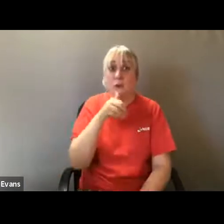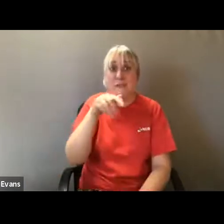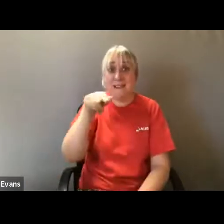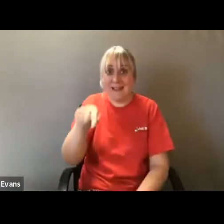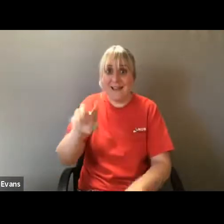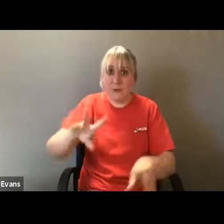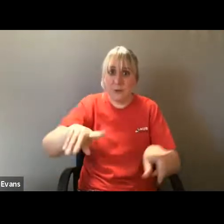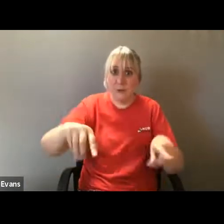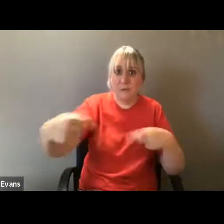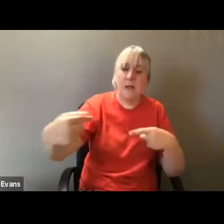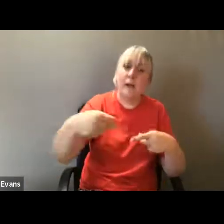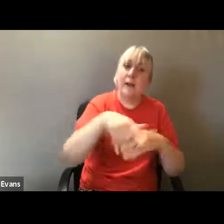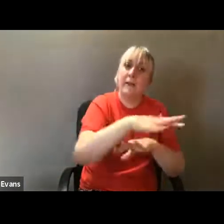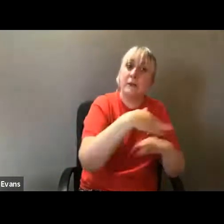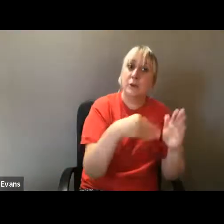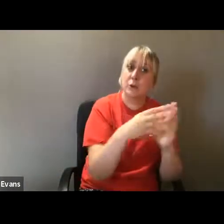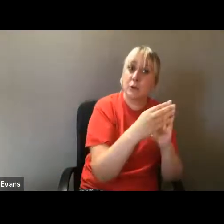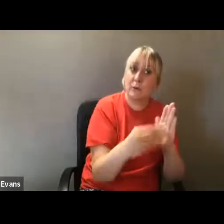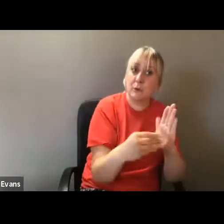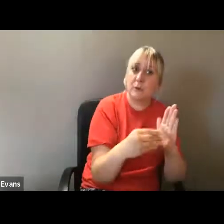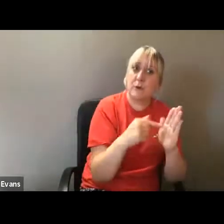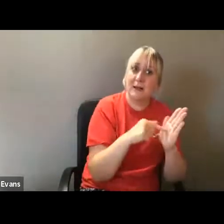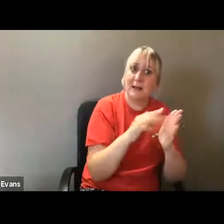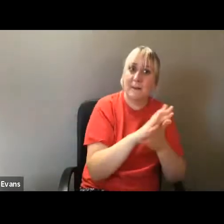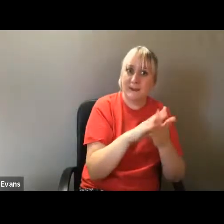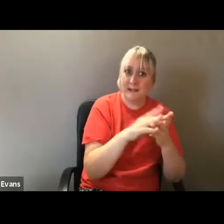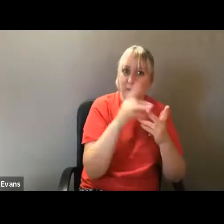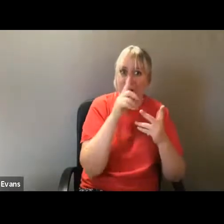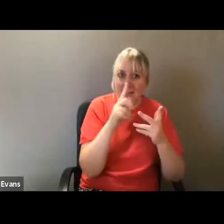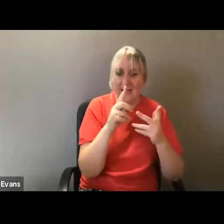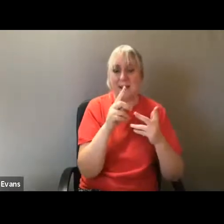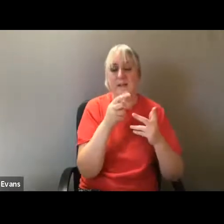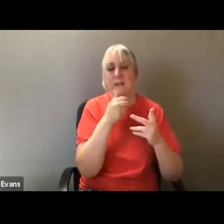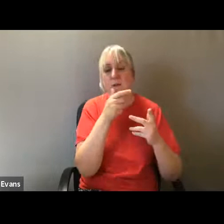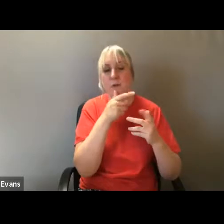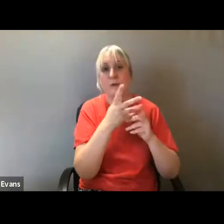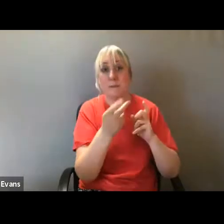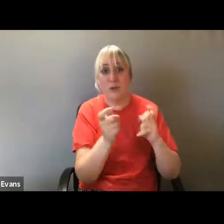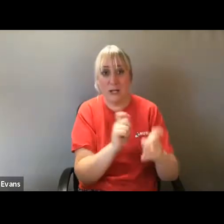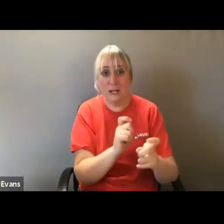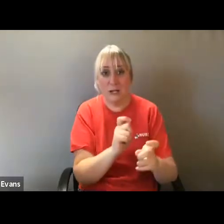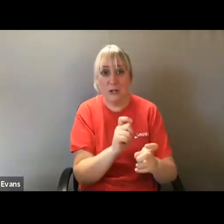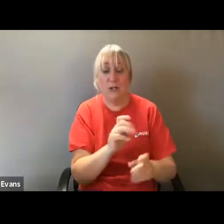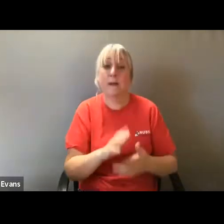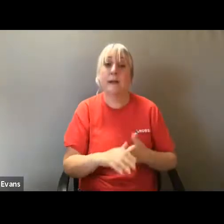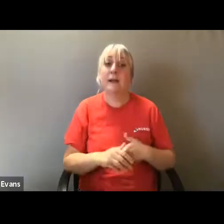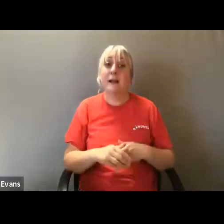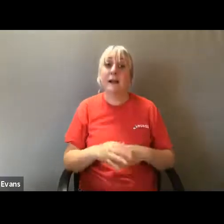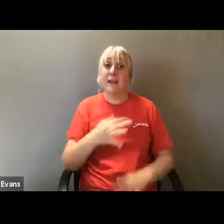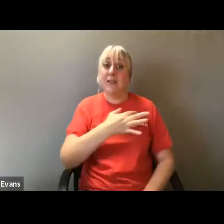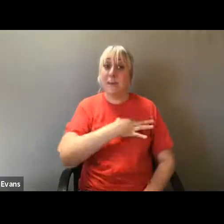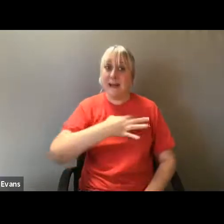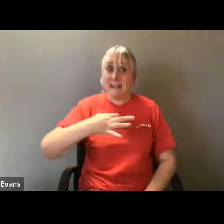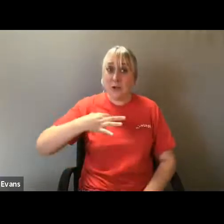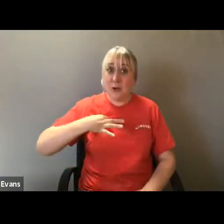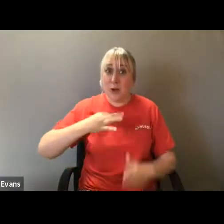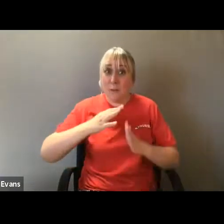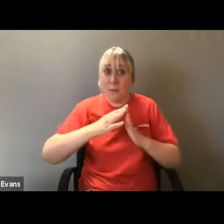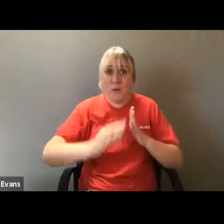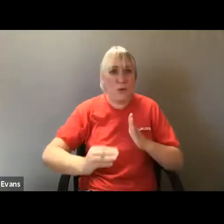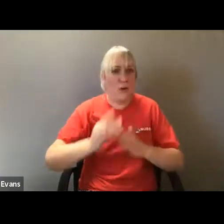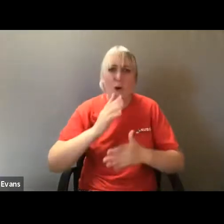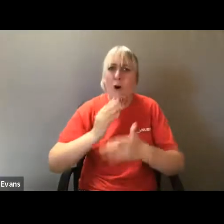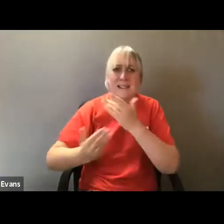and make some changes to it. However, the medical model is not historic for us. It's very